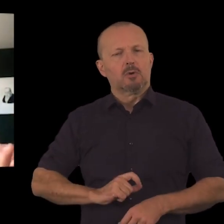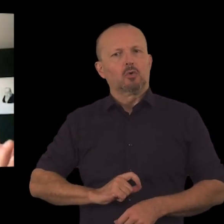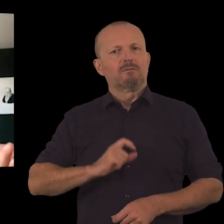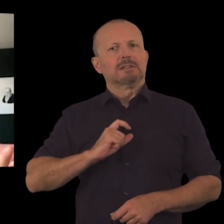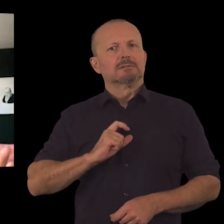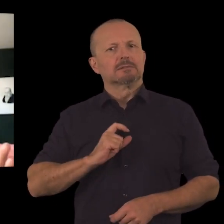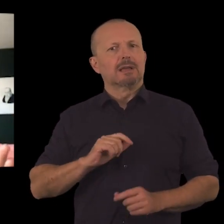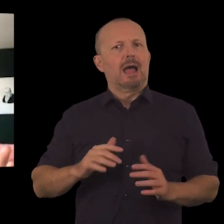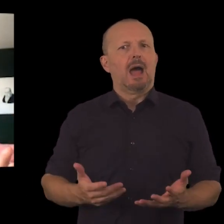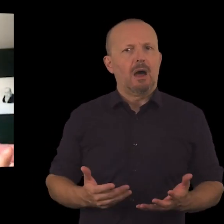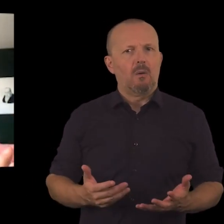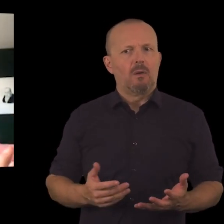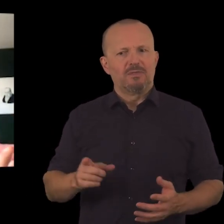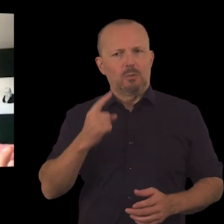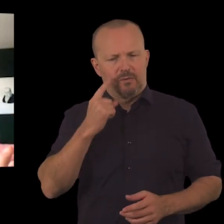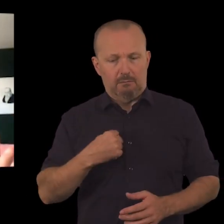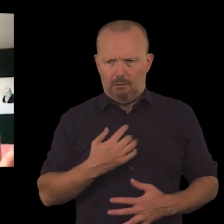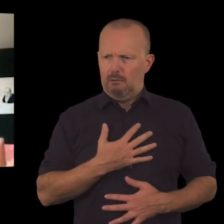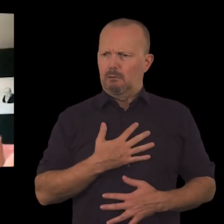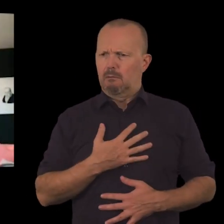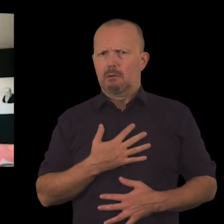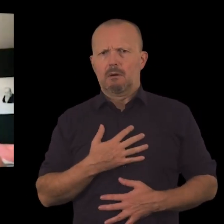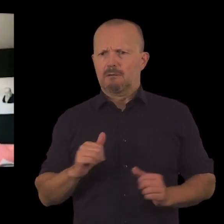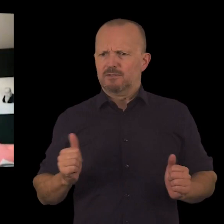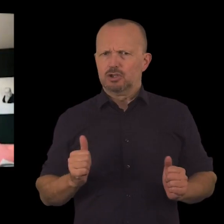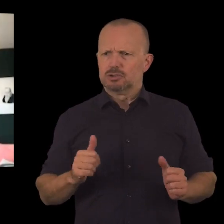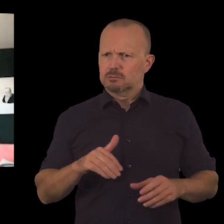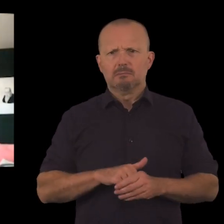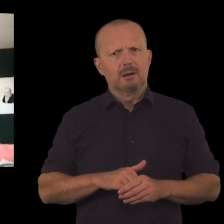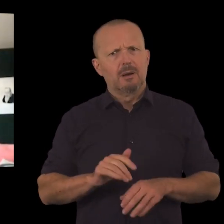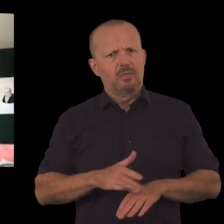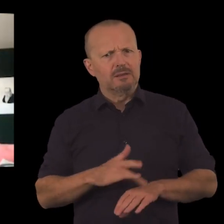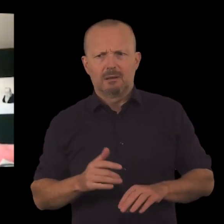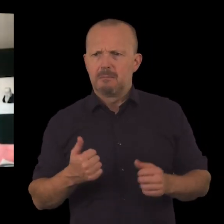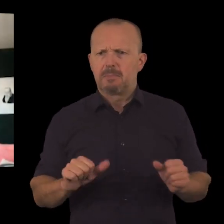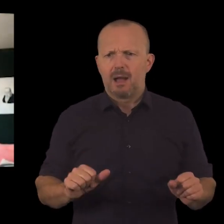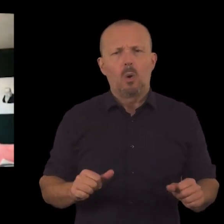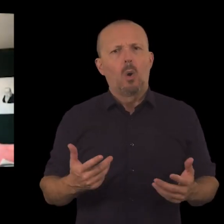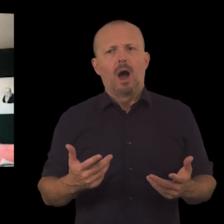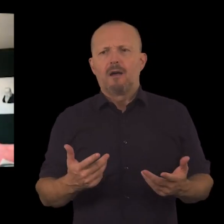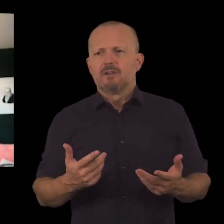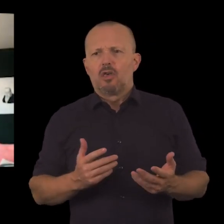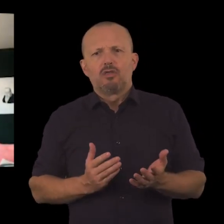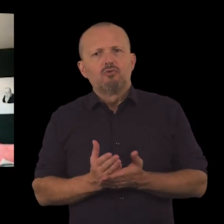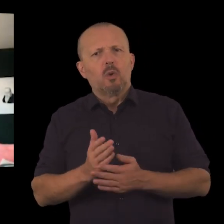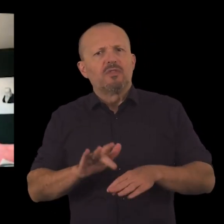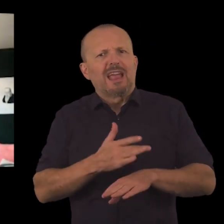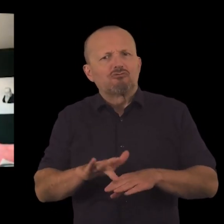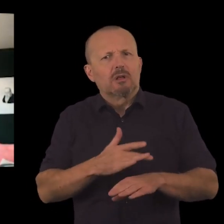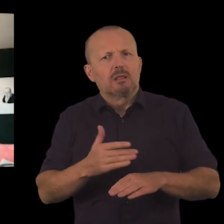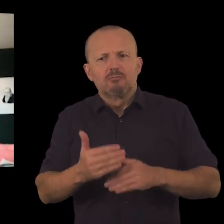done some performing, suddenly I've communicated something through a theatrical process,